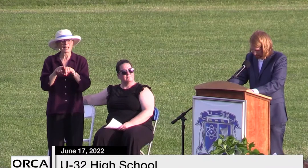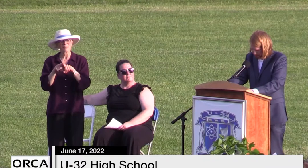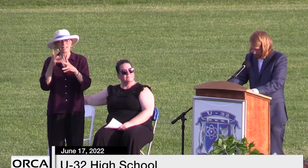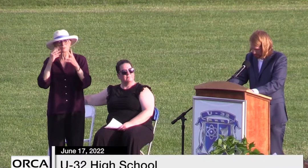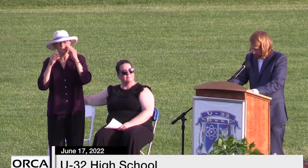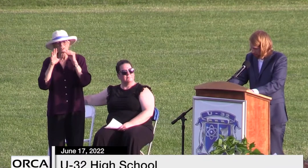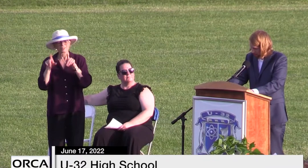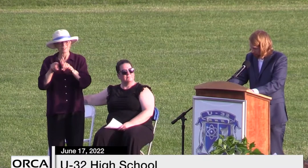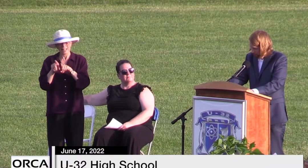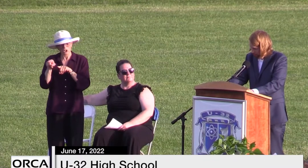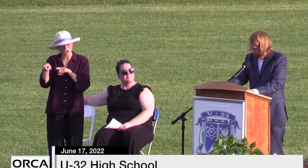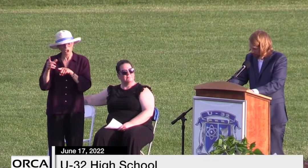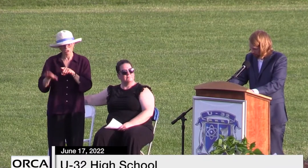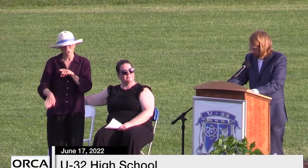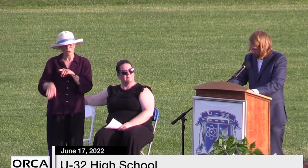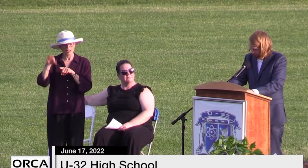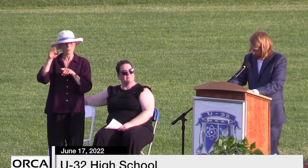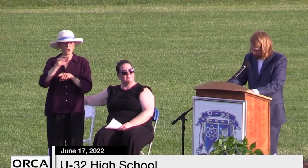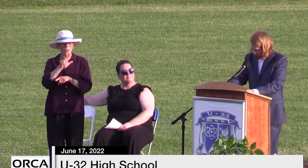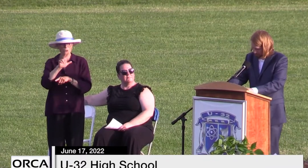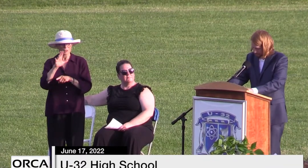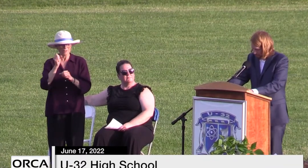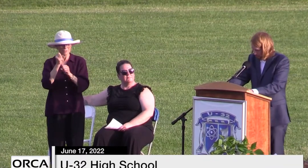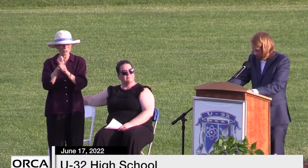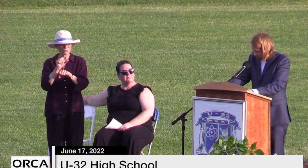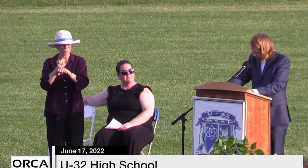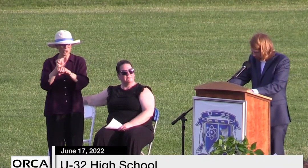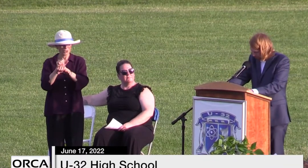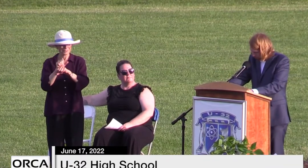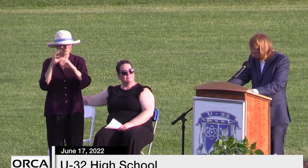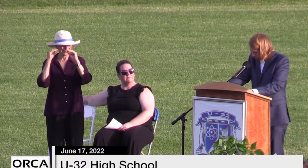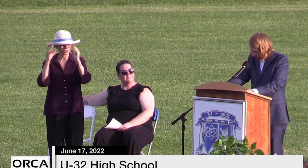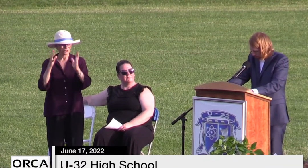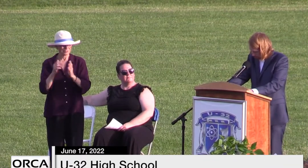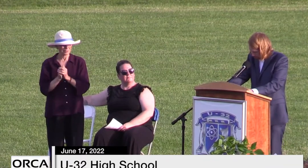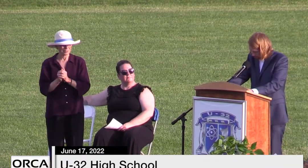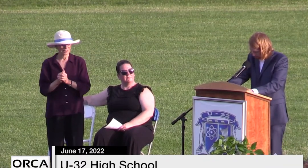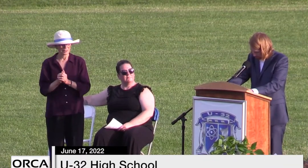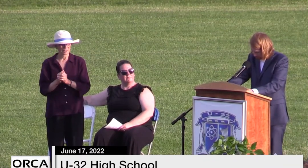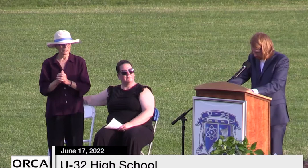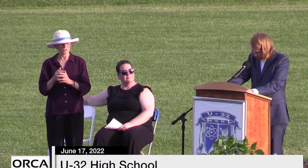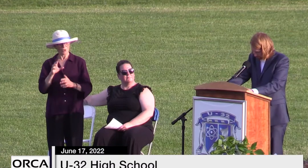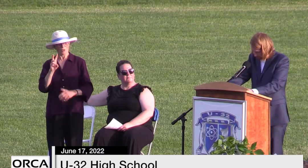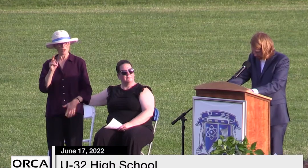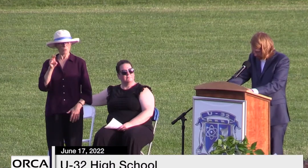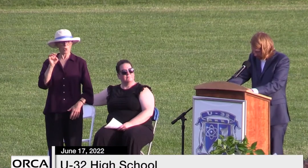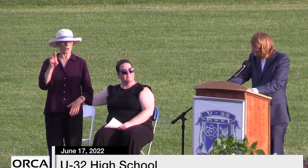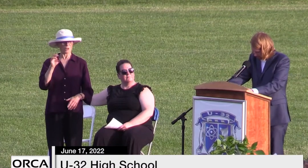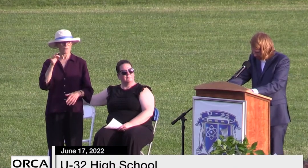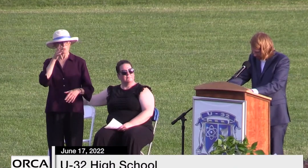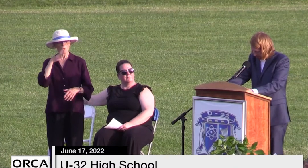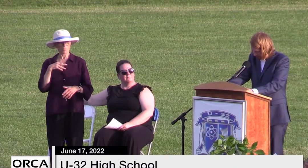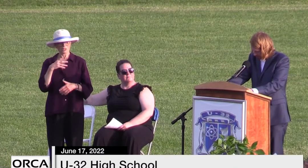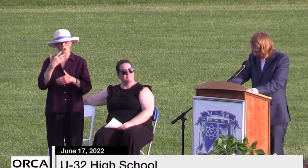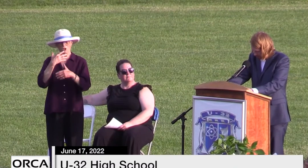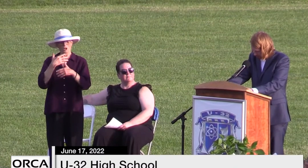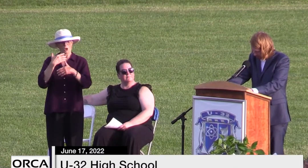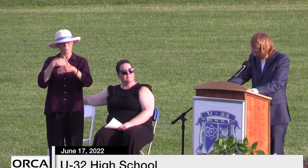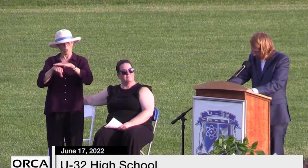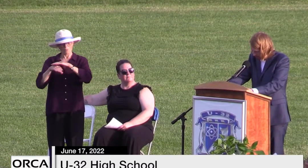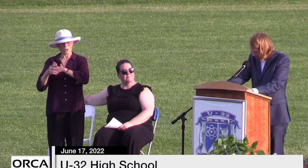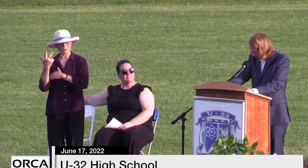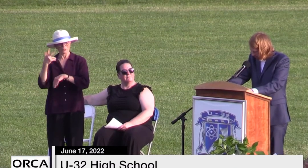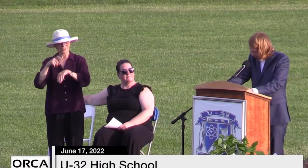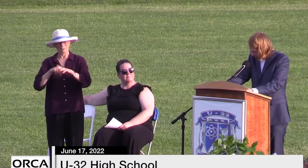did as a kid, and she did this for 35 years. So what does a warrior of a woman who gave birth in 3 different states have for